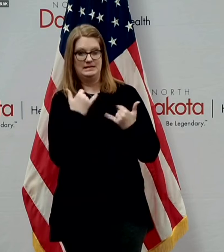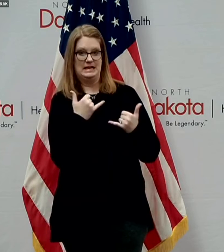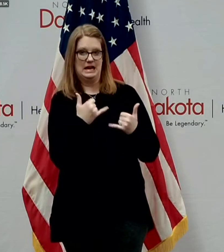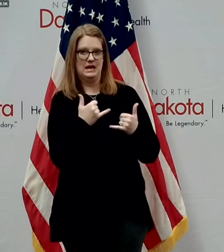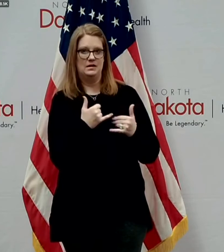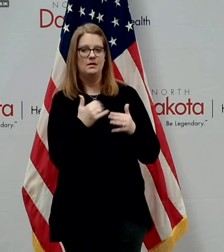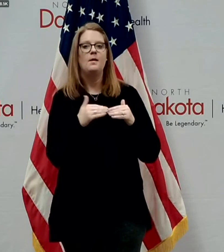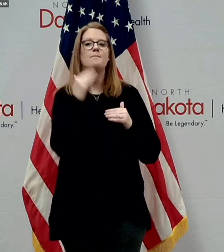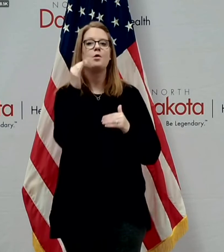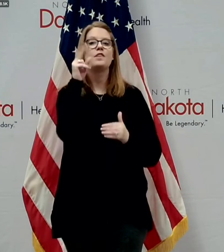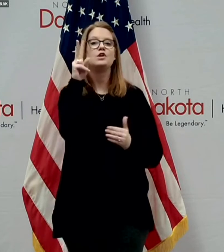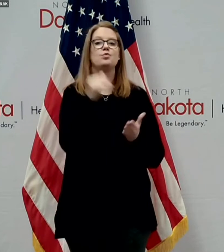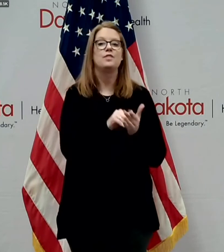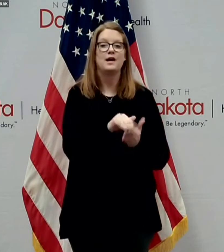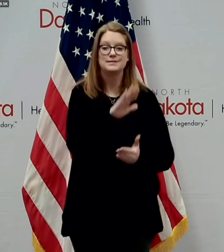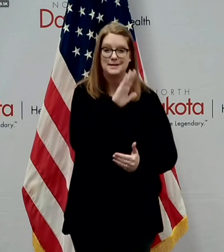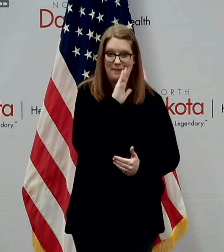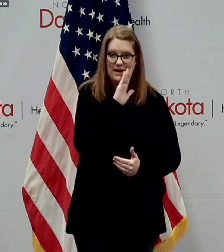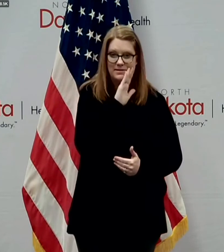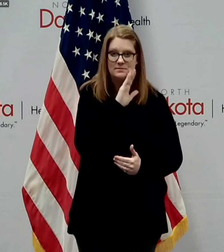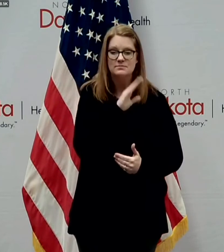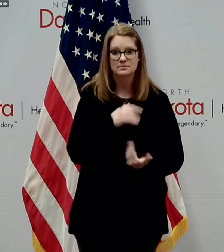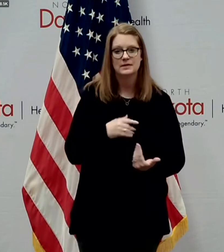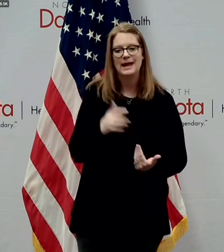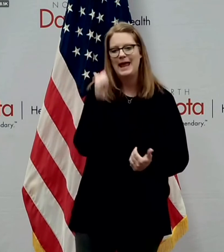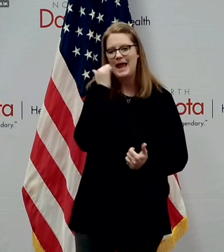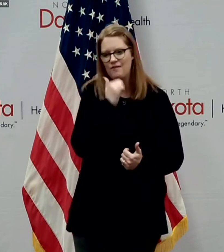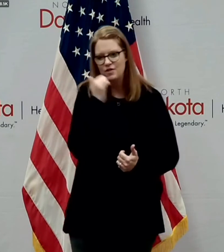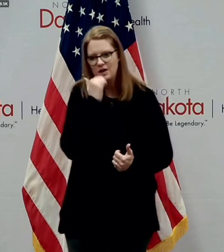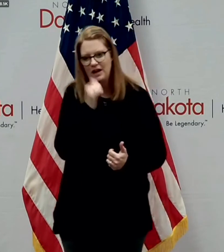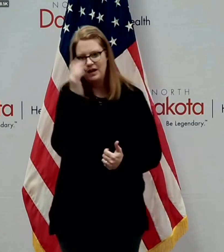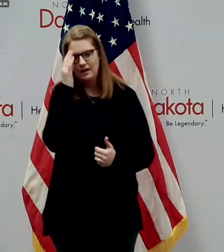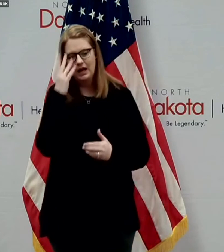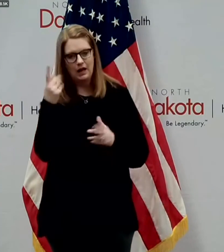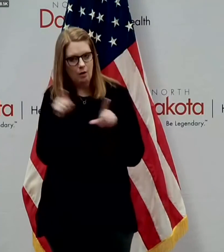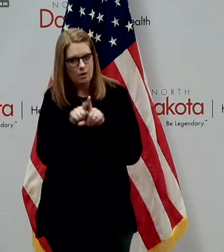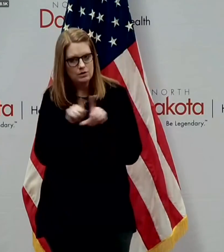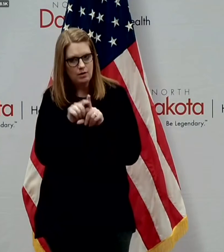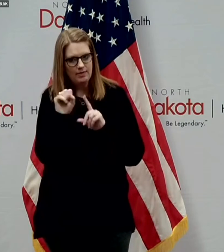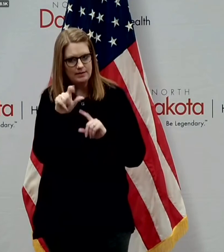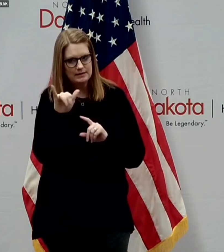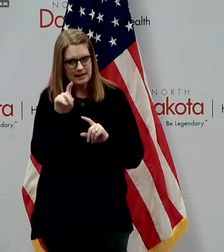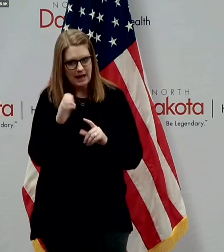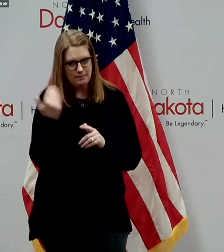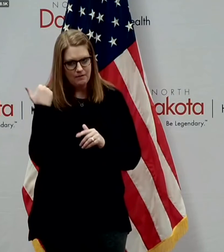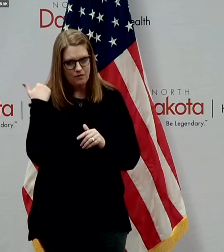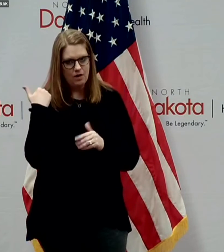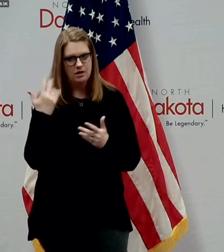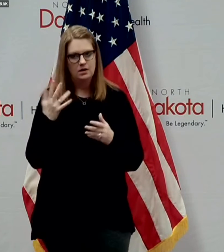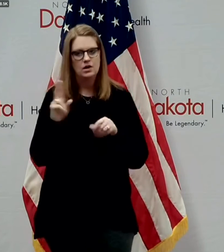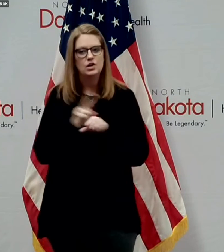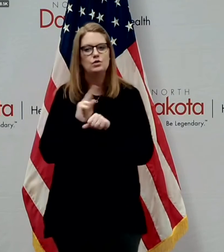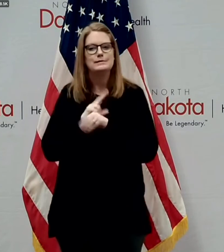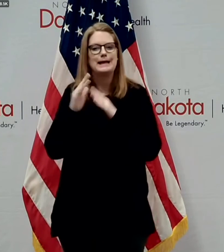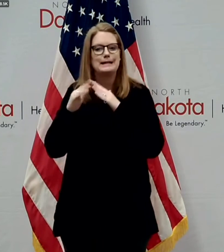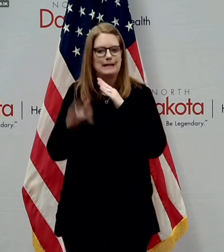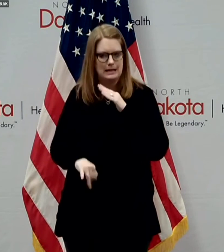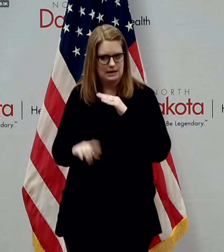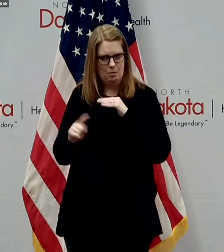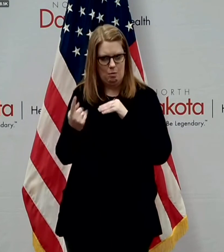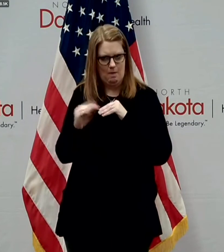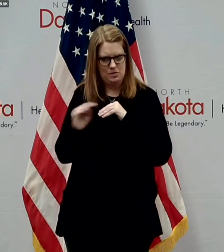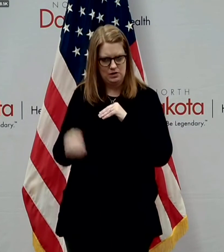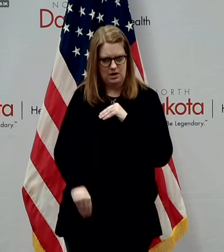more than 2,000 beds. That's why we've shown every day, and we showed on the slide earlier, that we are today using less than 1% of the